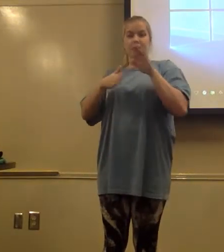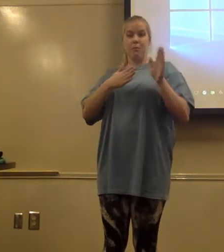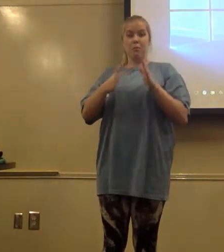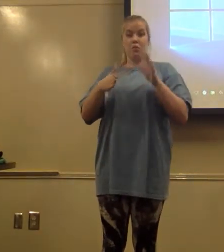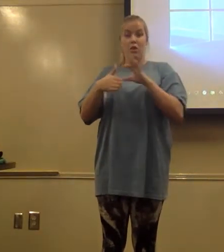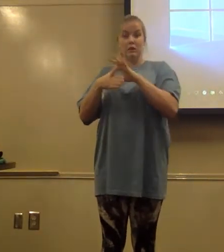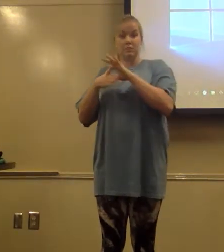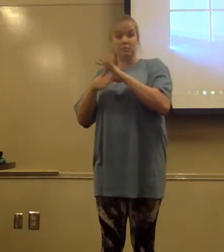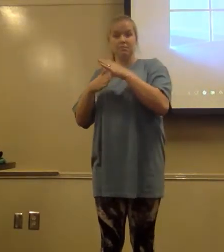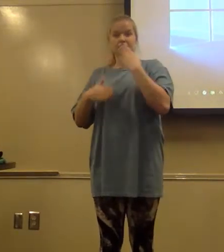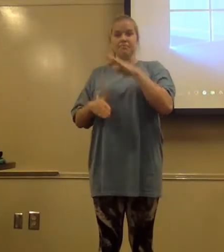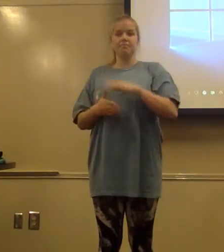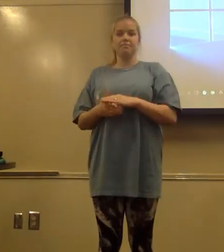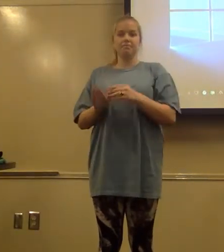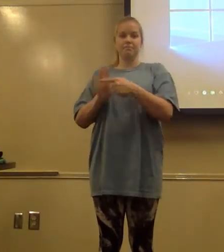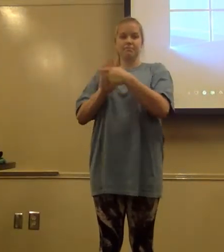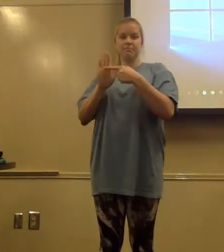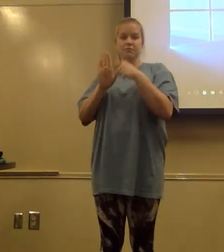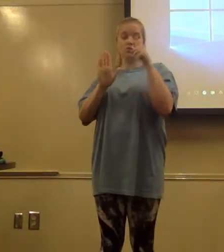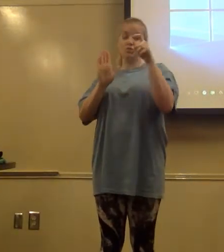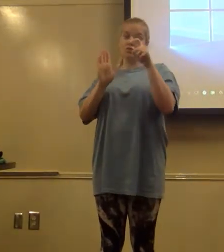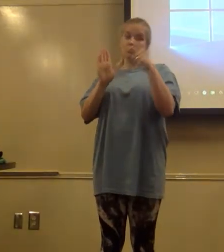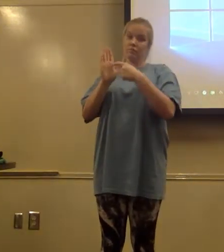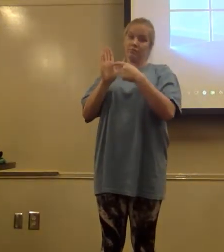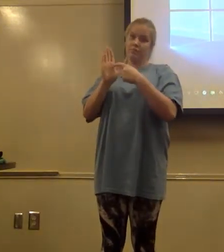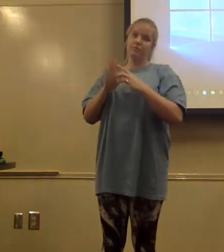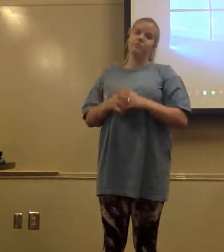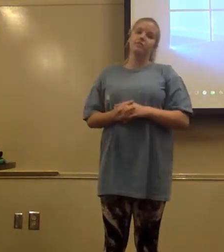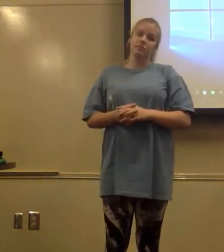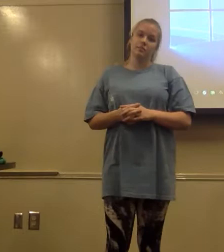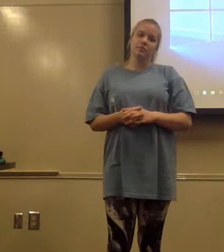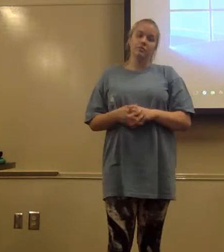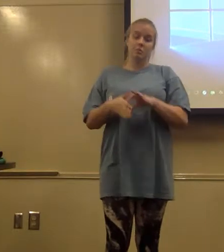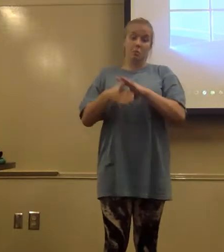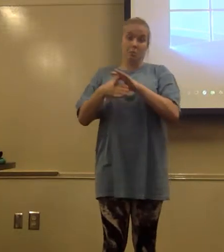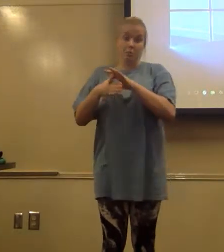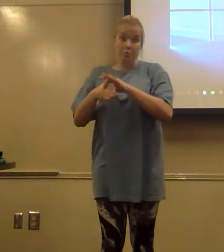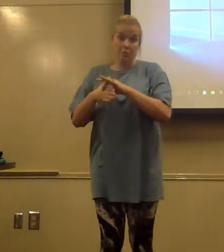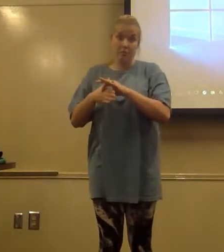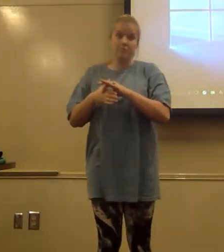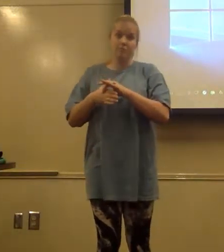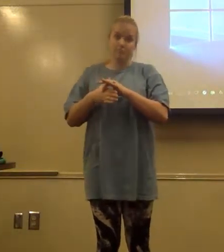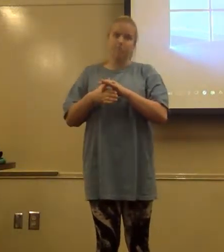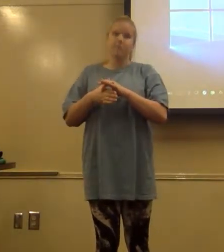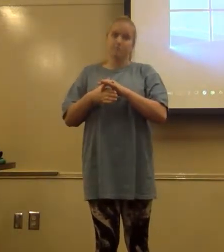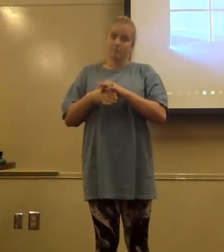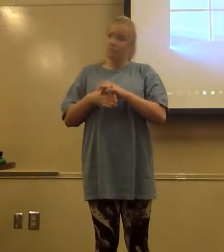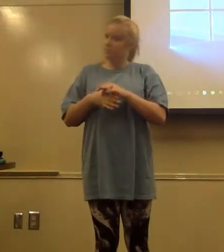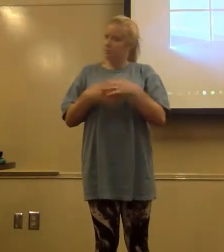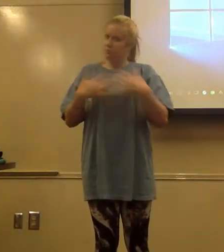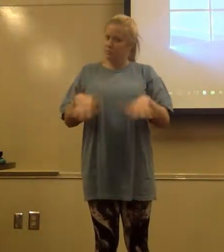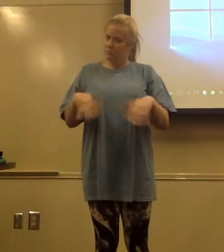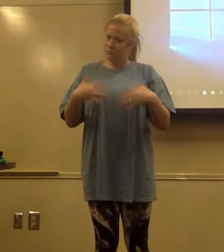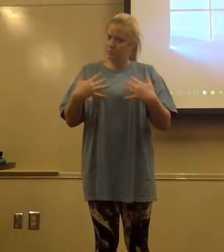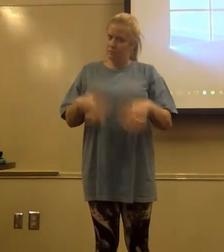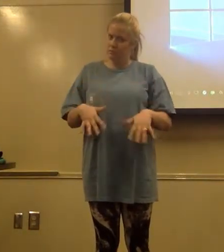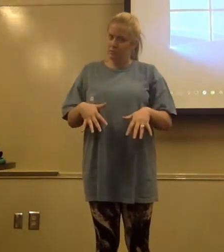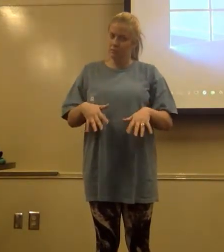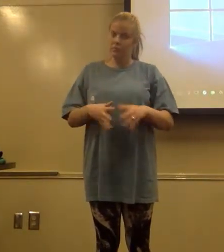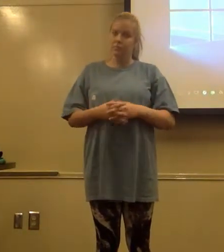that information out there. So, you're right. Meat is considered a probable human carcinogen, unprocessed meat.